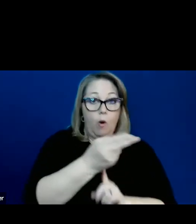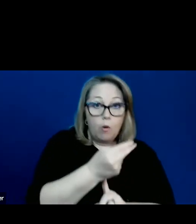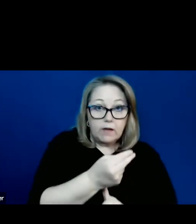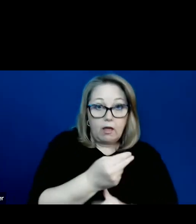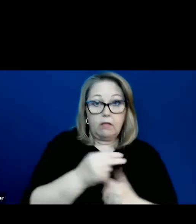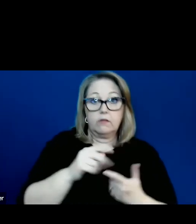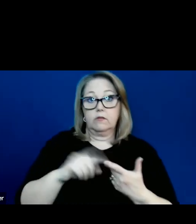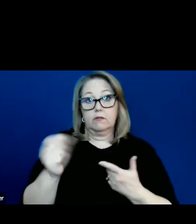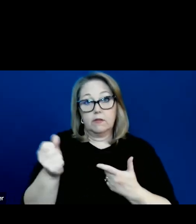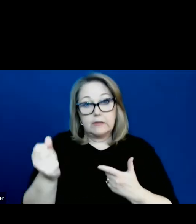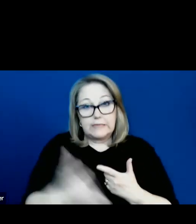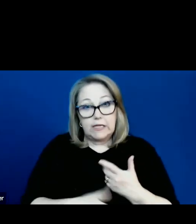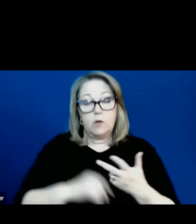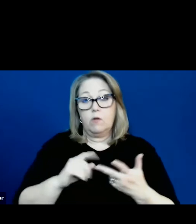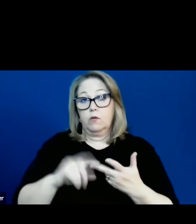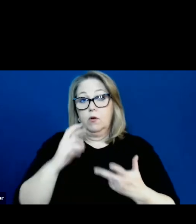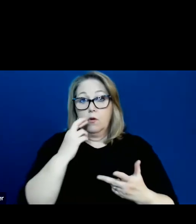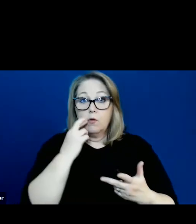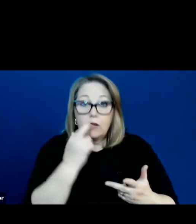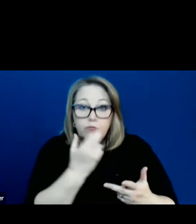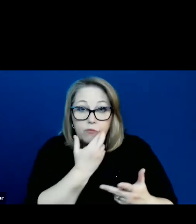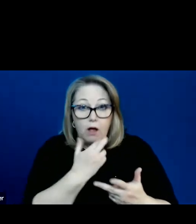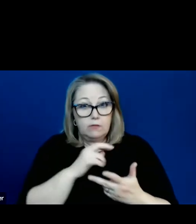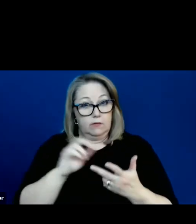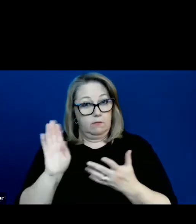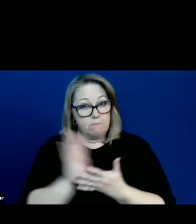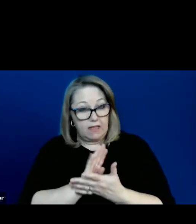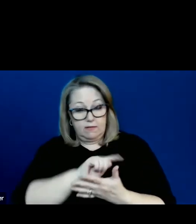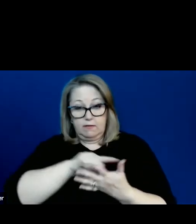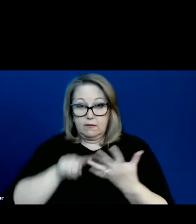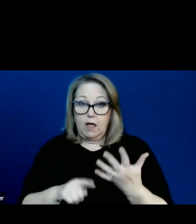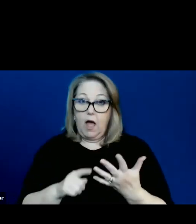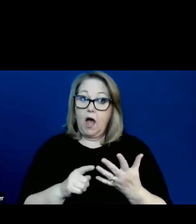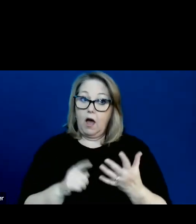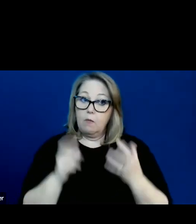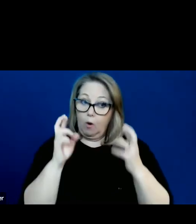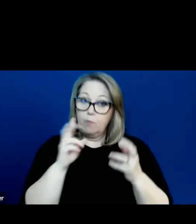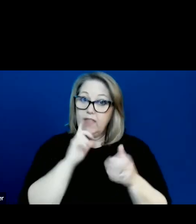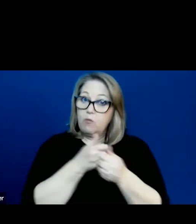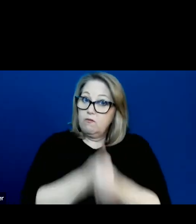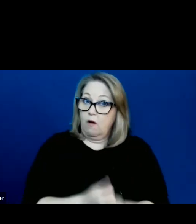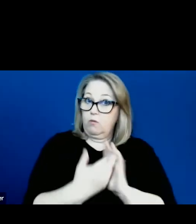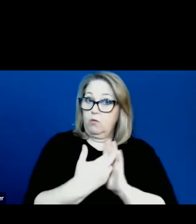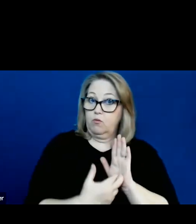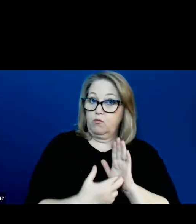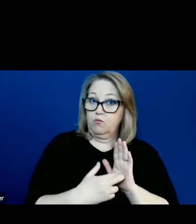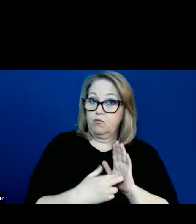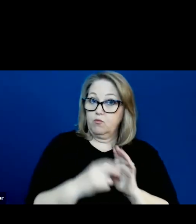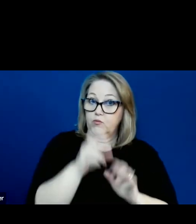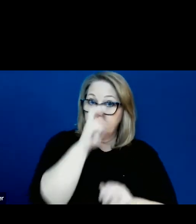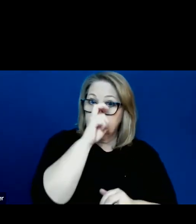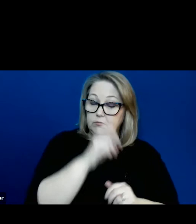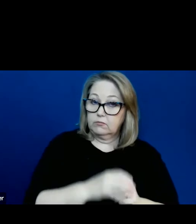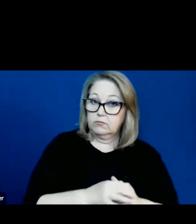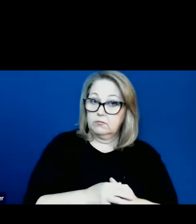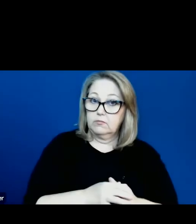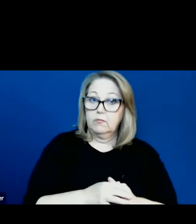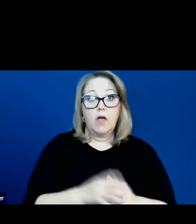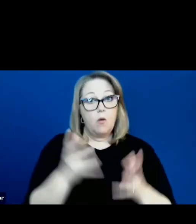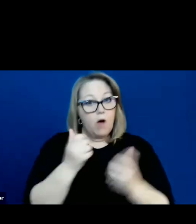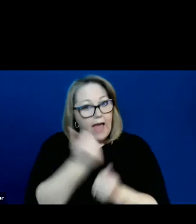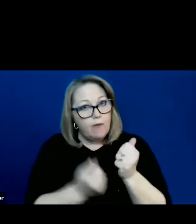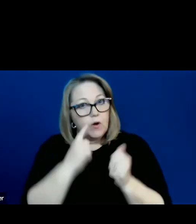follow the state's directives, and I strongly urge anyone in a public setting to follow all of our life-saving guidelines.